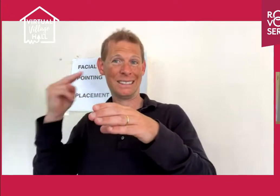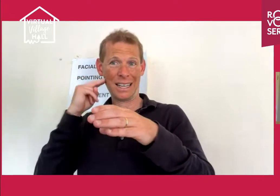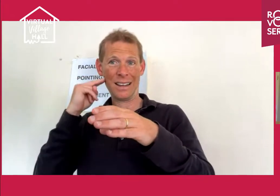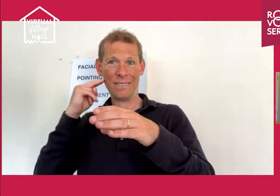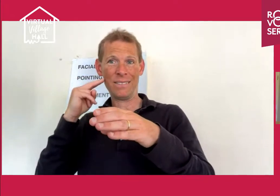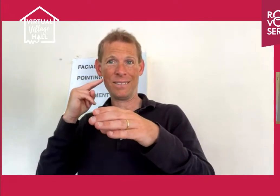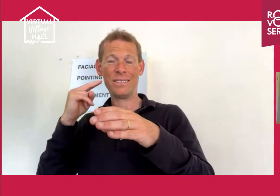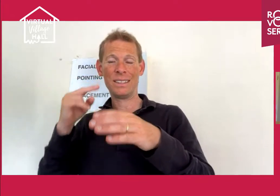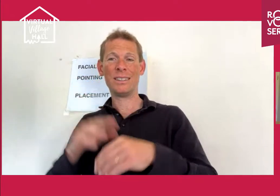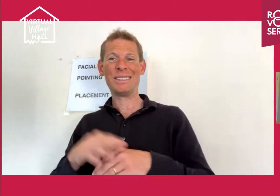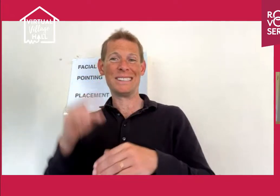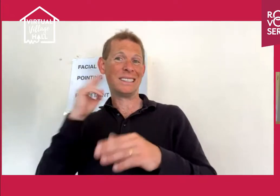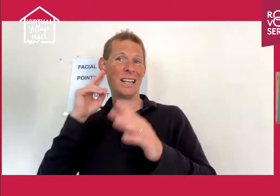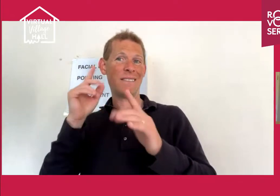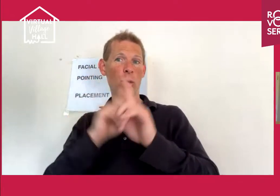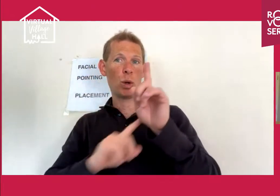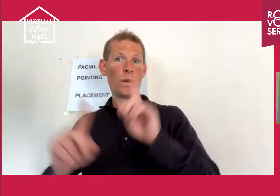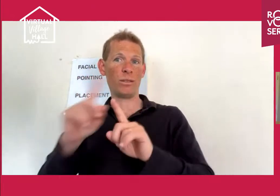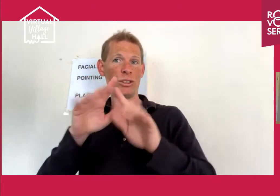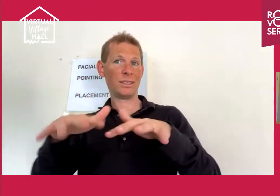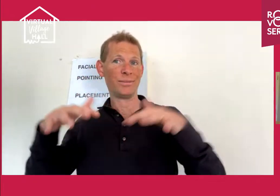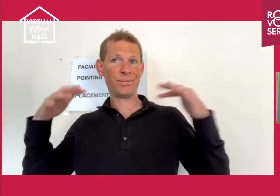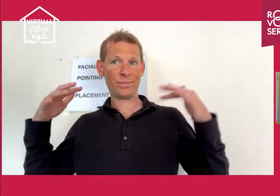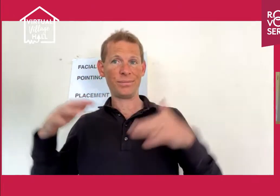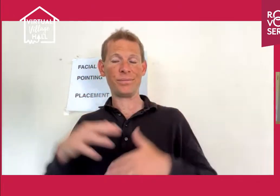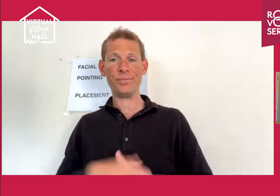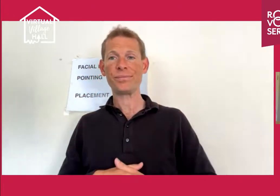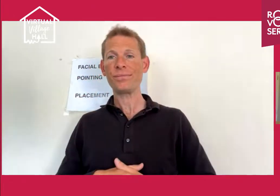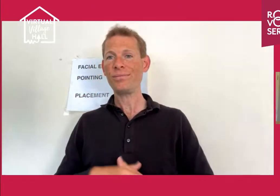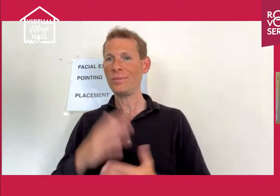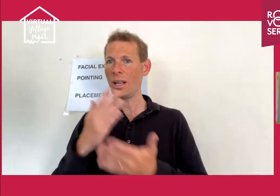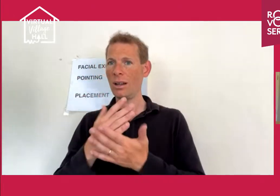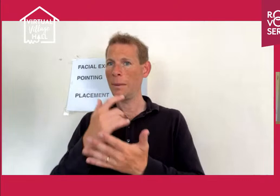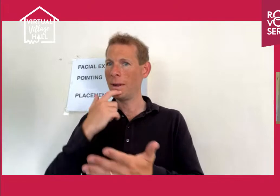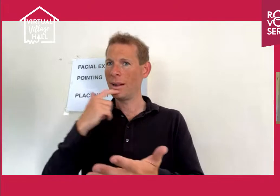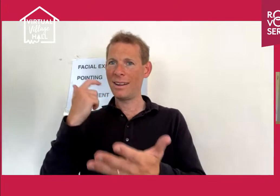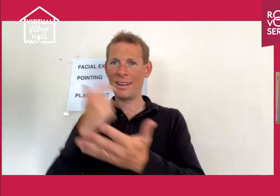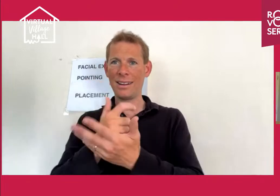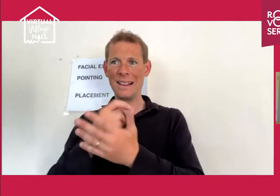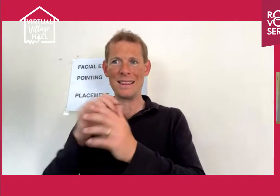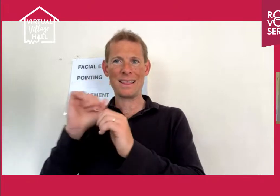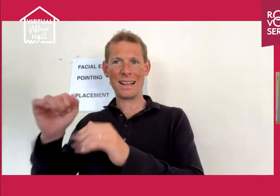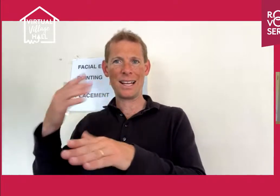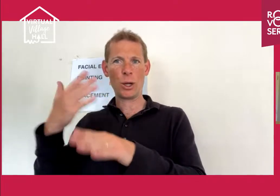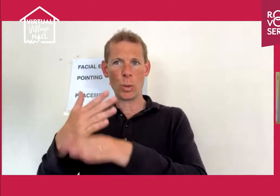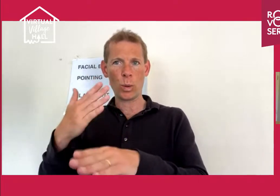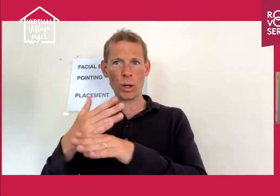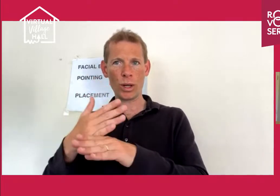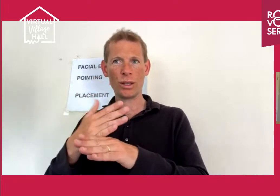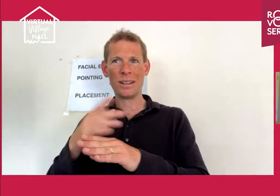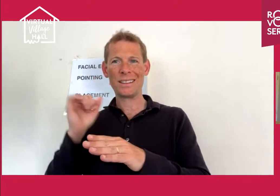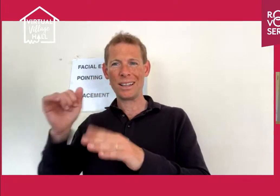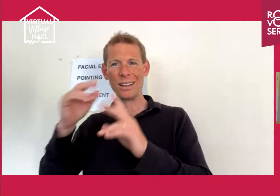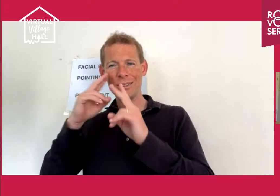conference. It was a deaf team who were presenting and mostly deaf people who were there.